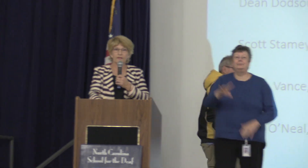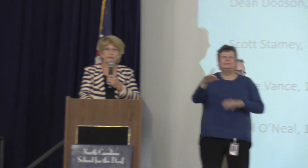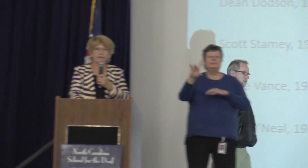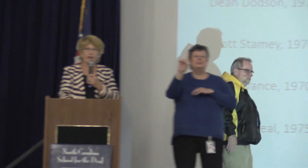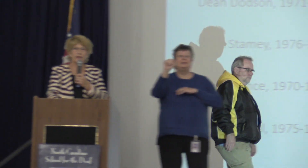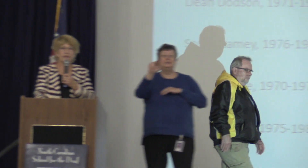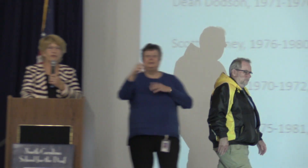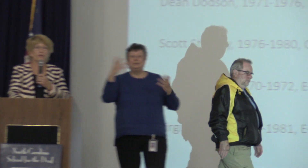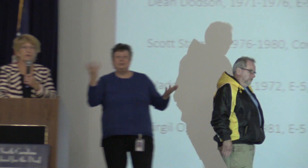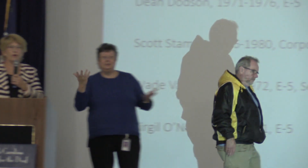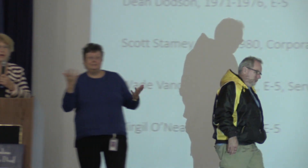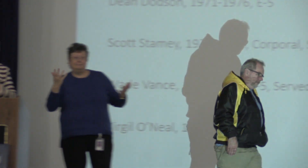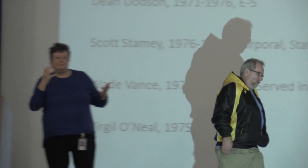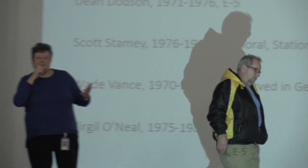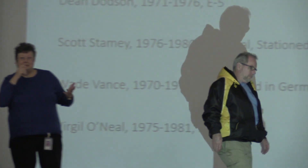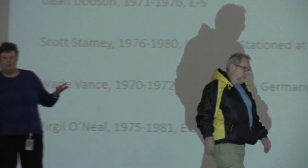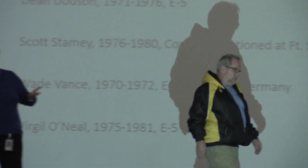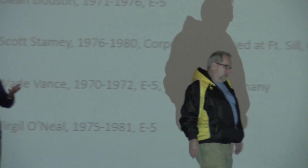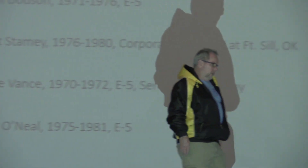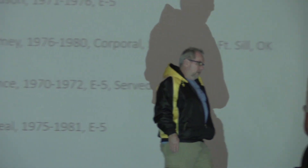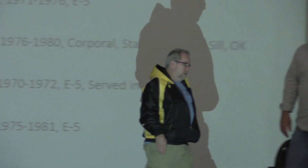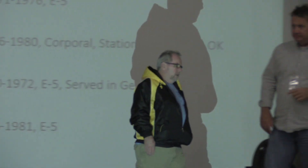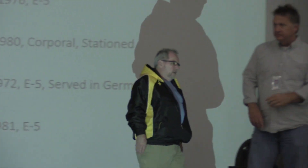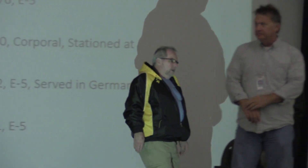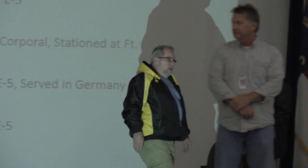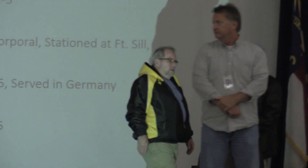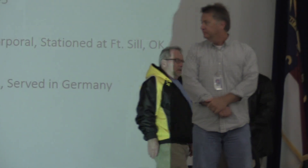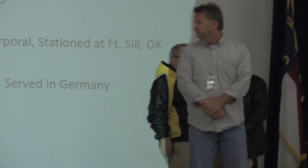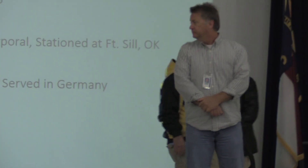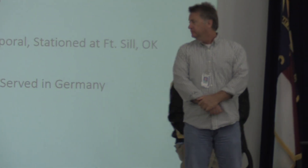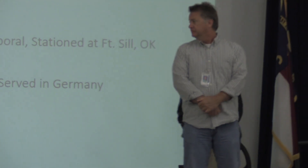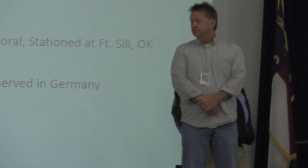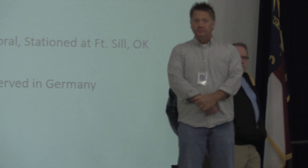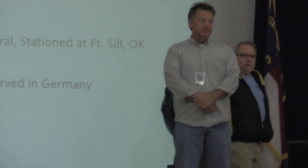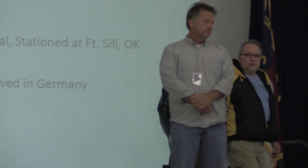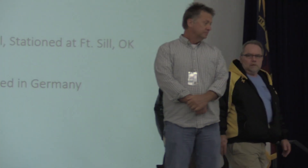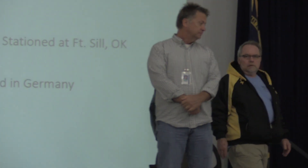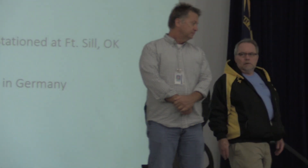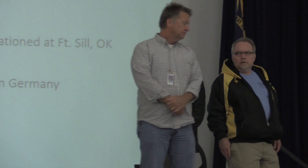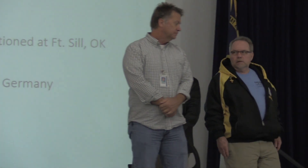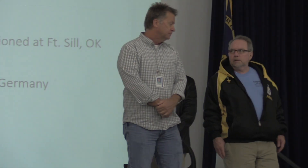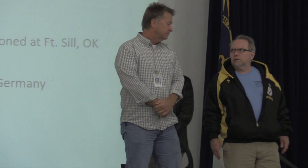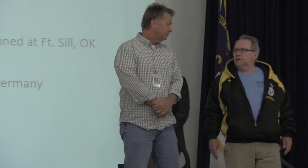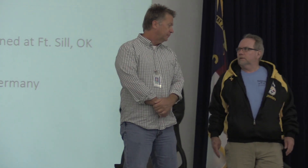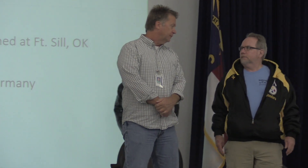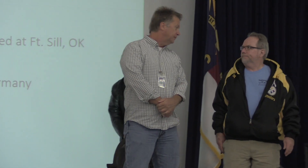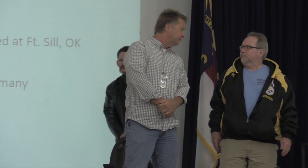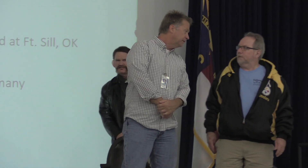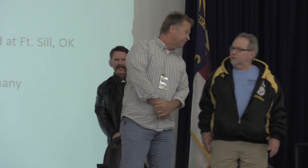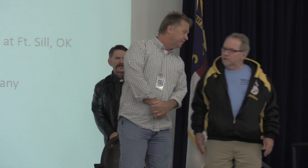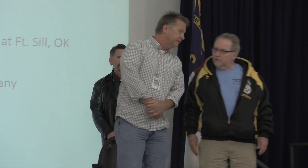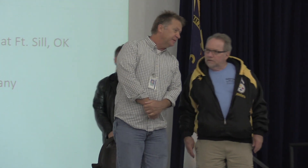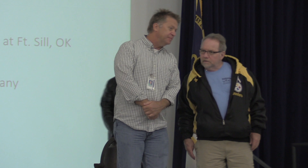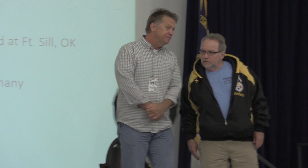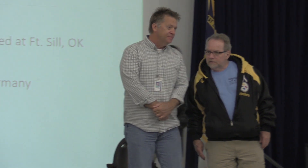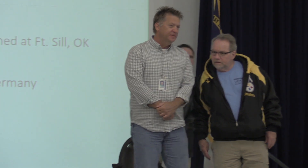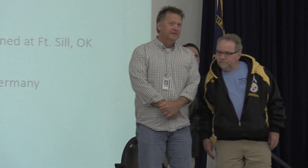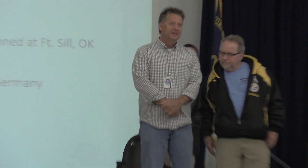Dean is not here. Okay, but we will still, yay.